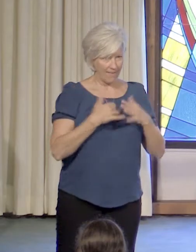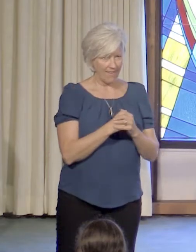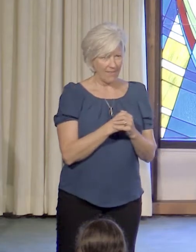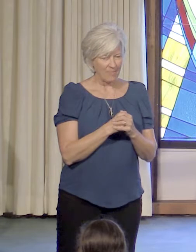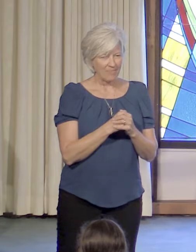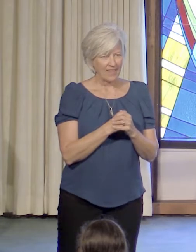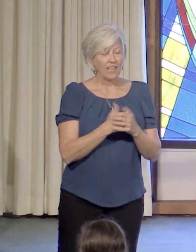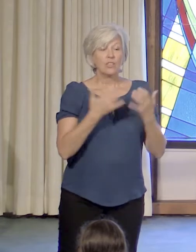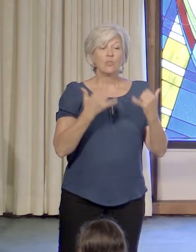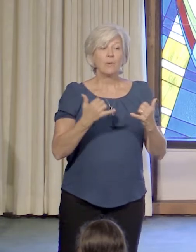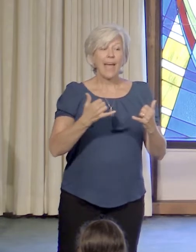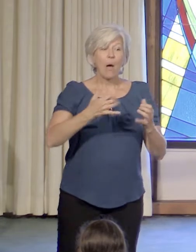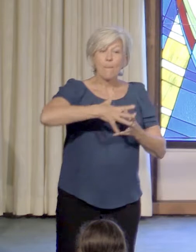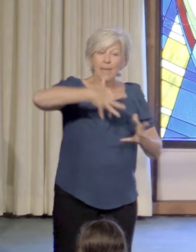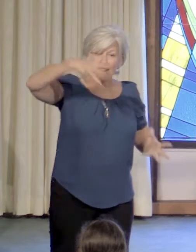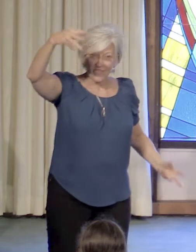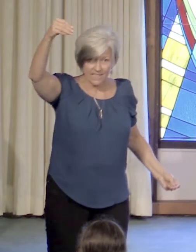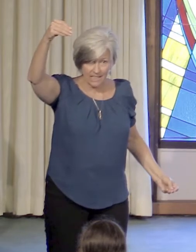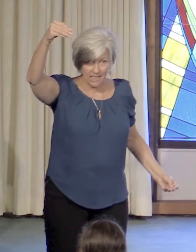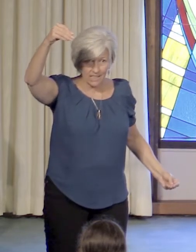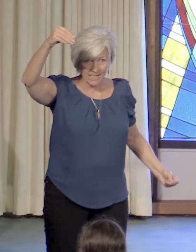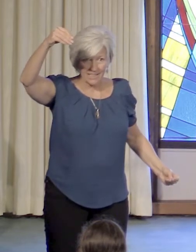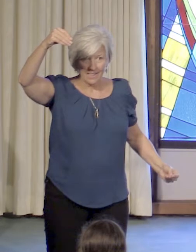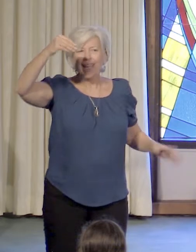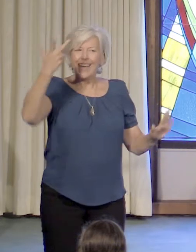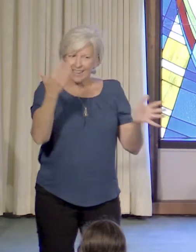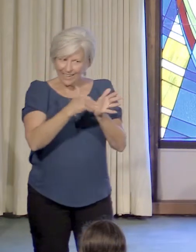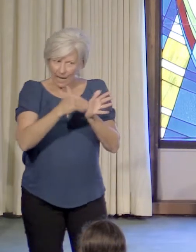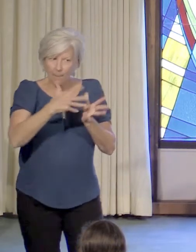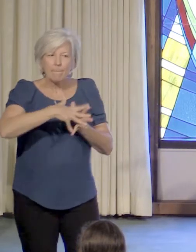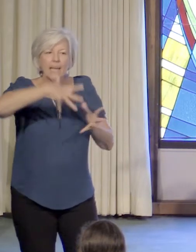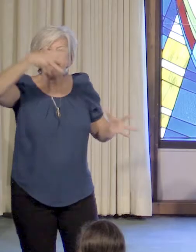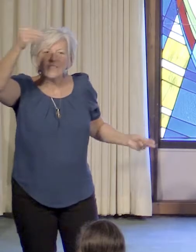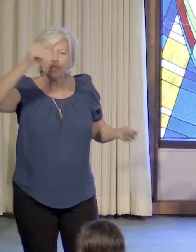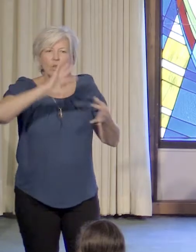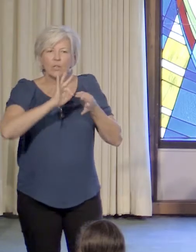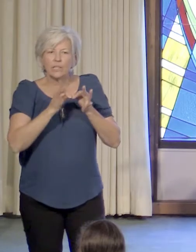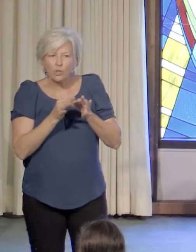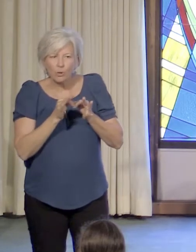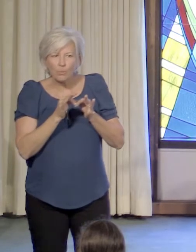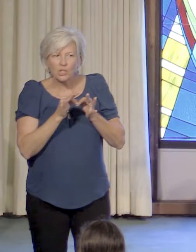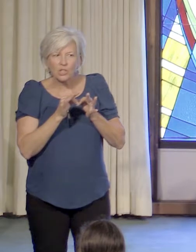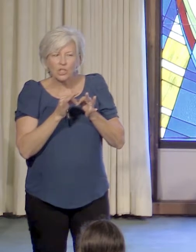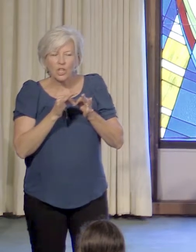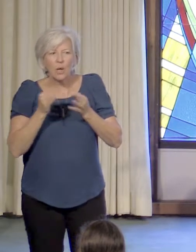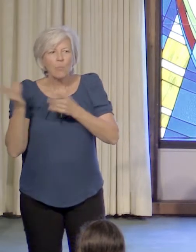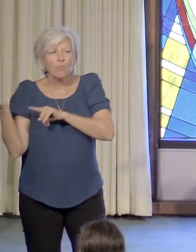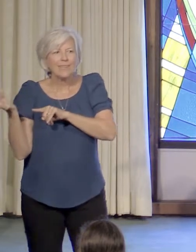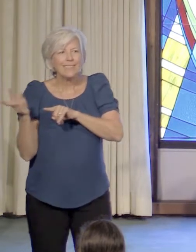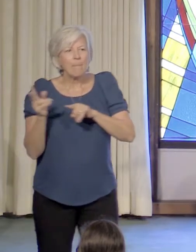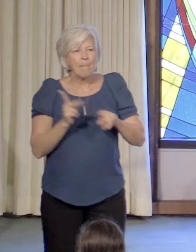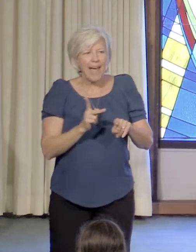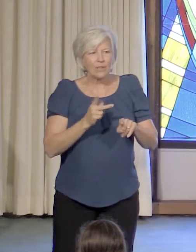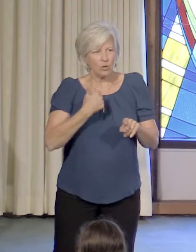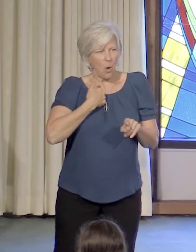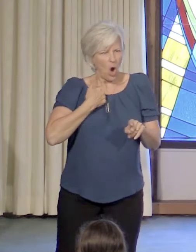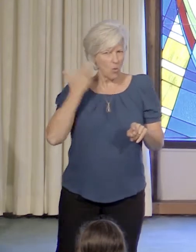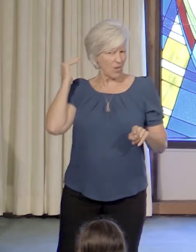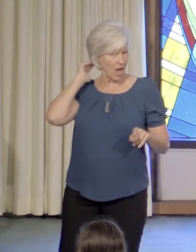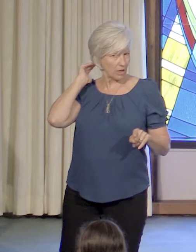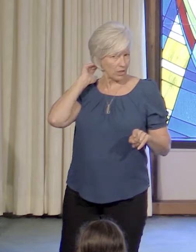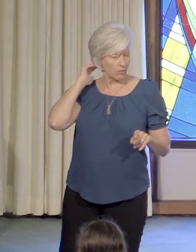So now, metaphysically, when we look at that, and again, metaphysical interpretation brings it back within our own consciousness. So what does